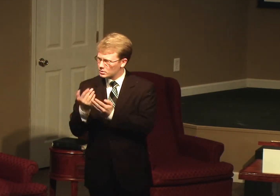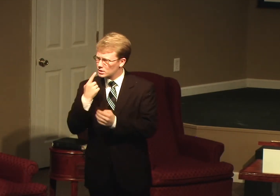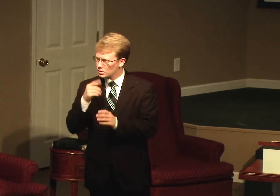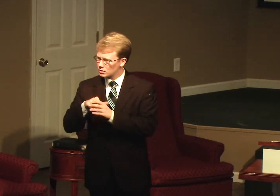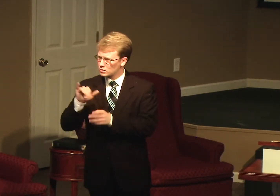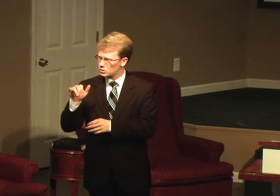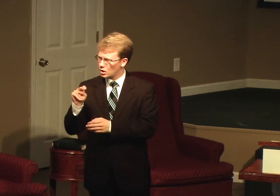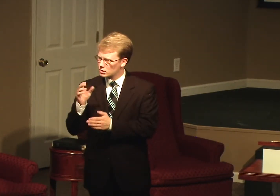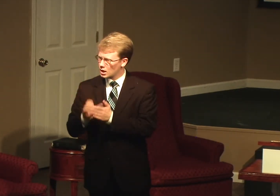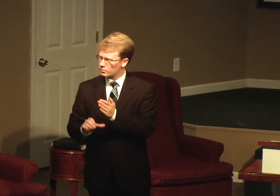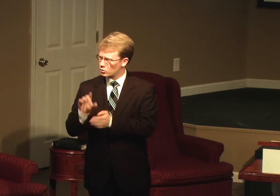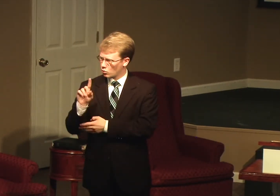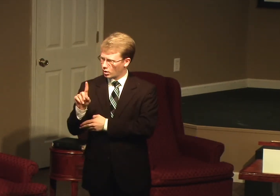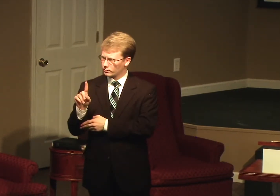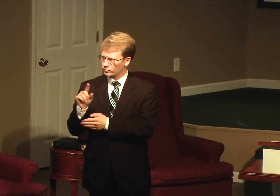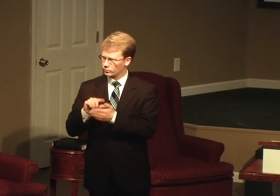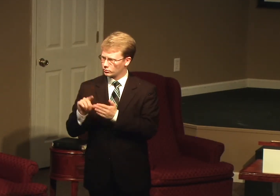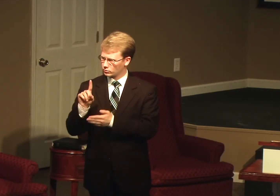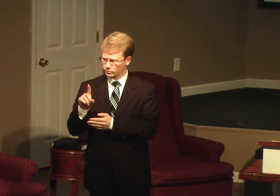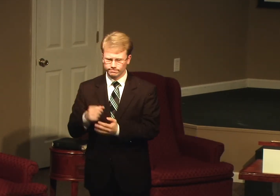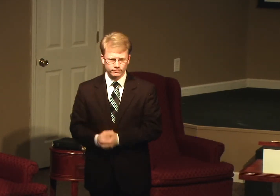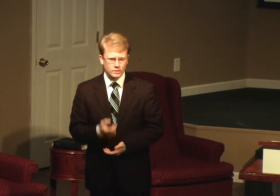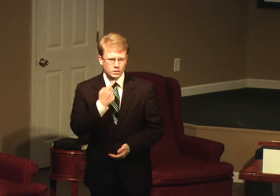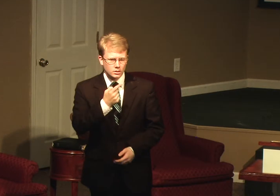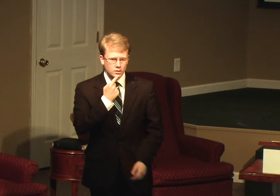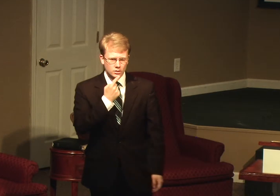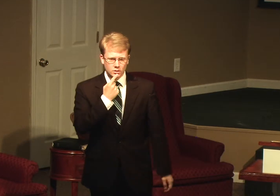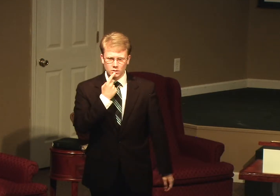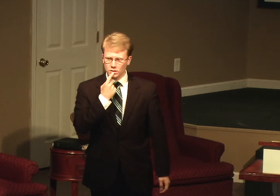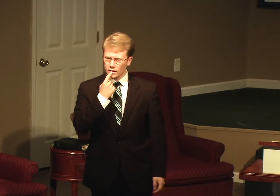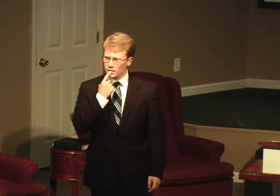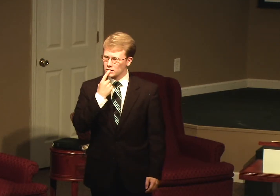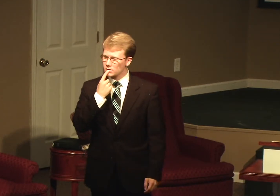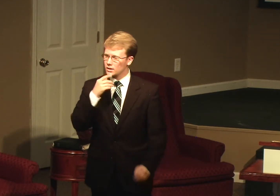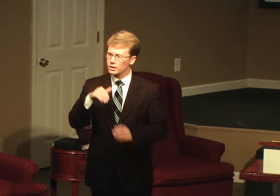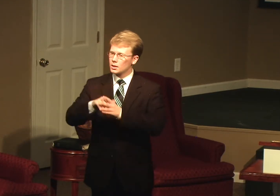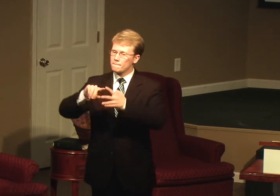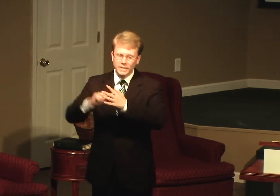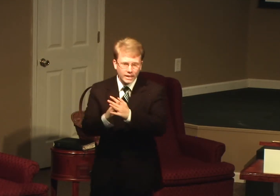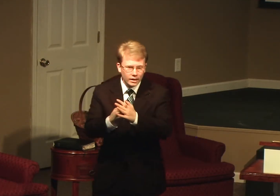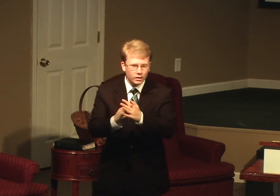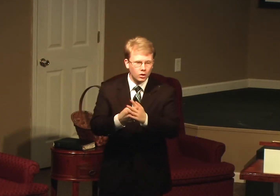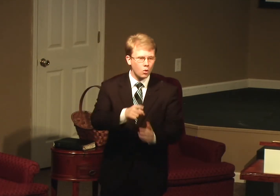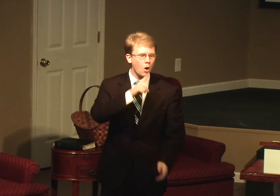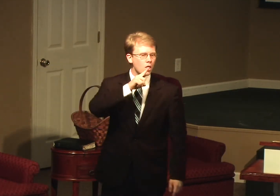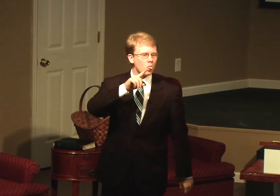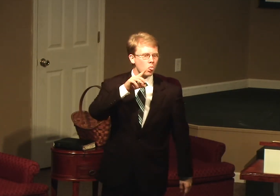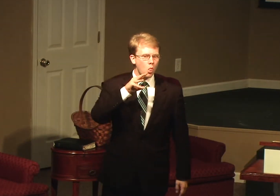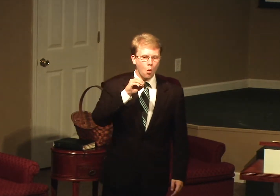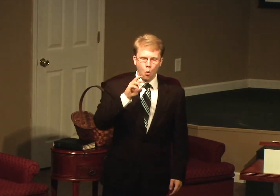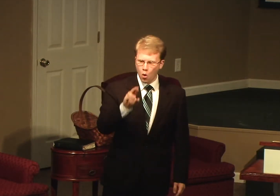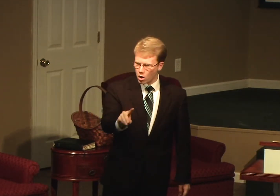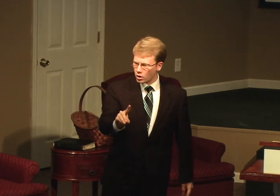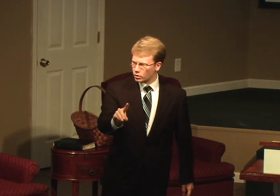of our foundation. In John 1, it speaks of this. What does it say? In the beginning was